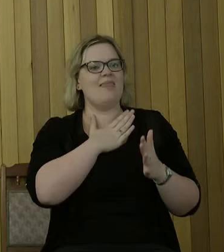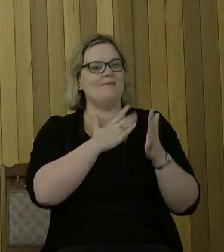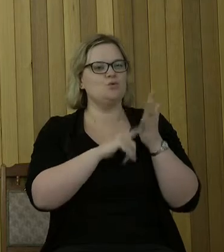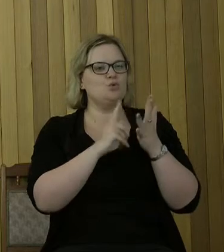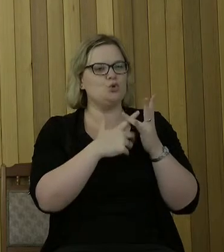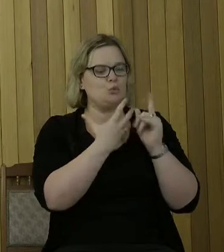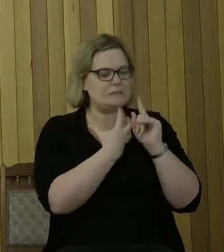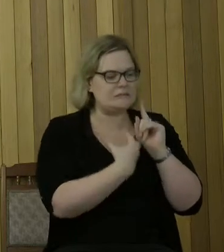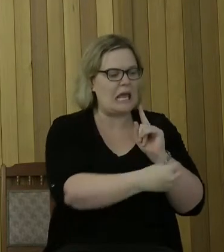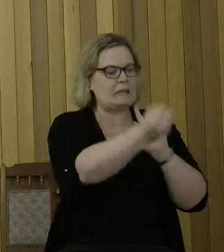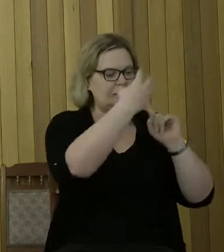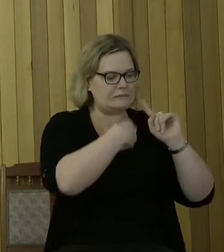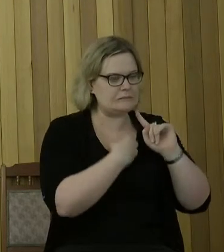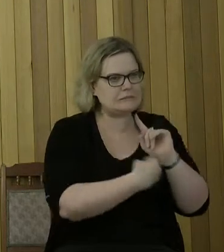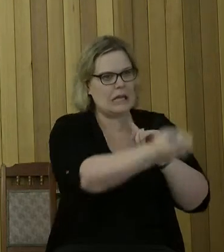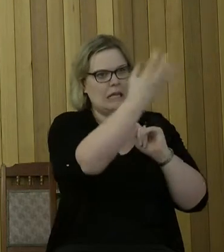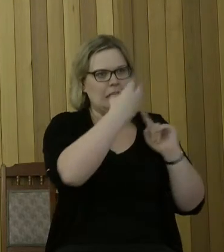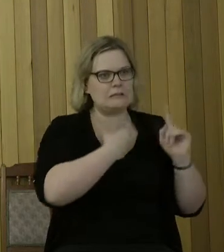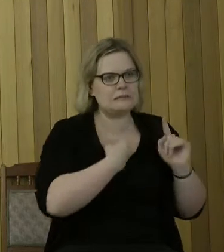everything out of you. They demand that you